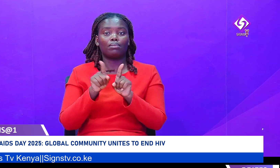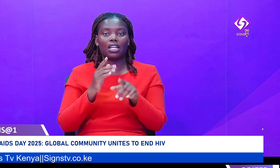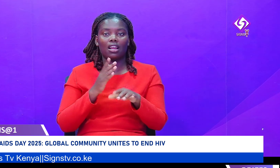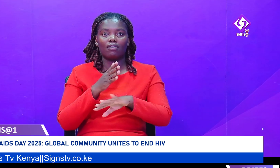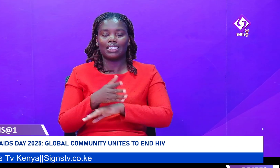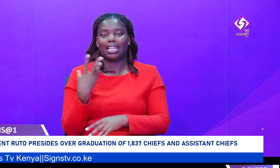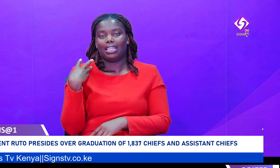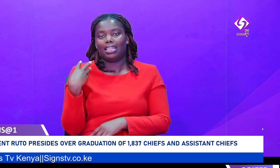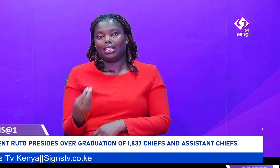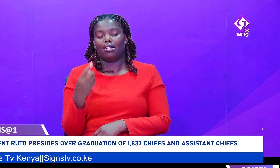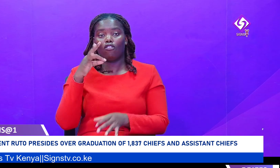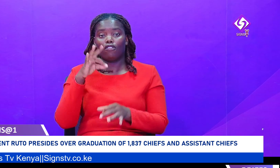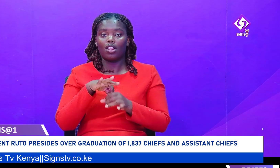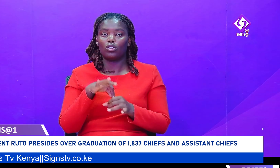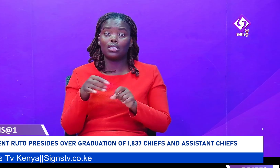after the recent by-election.